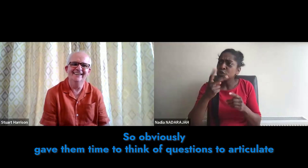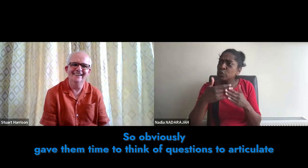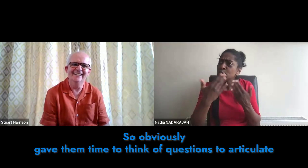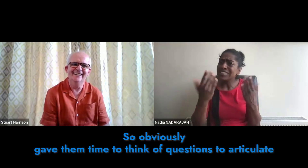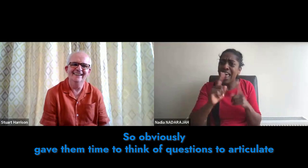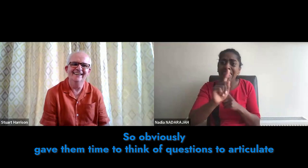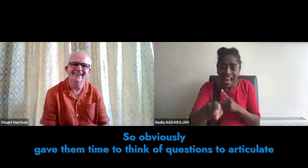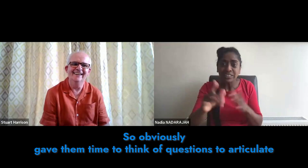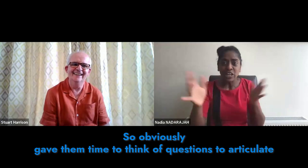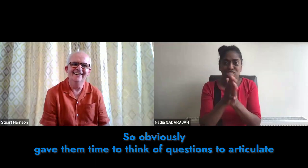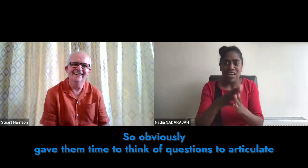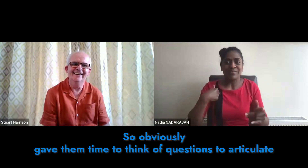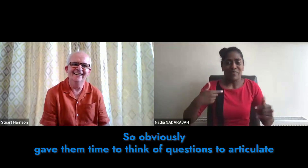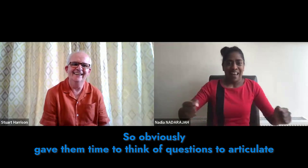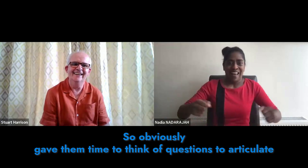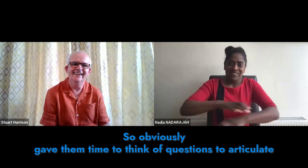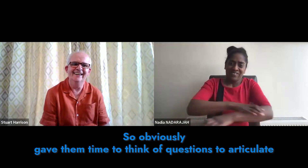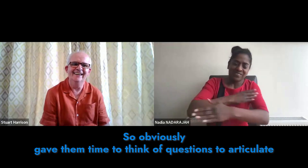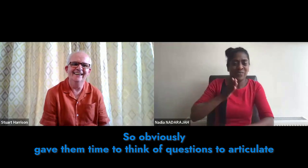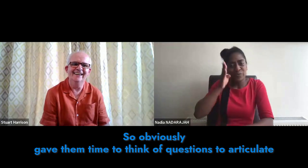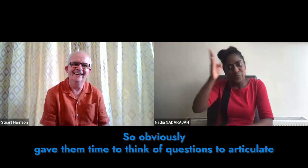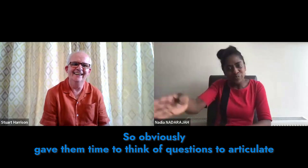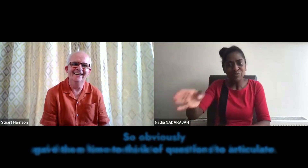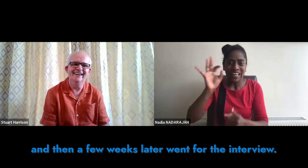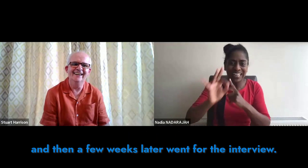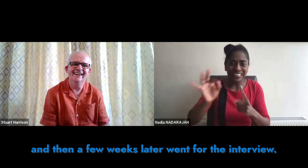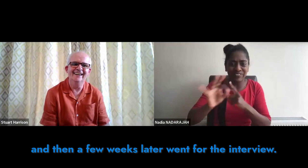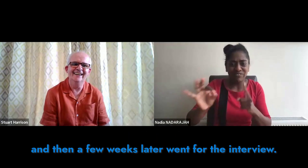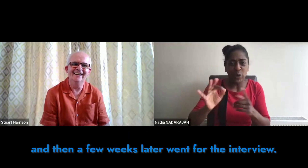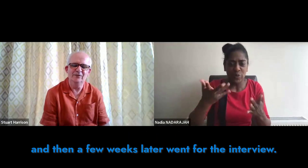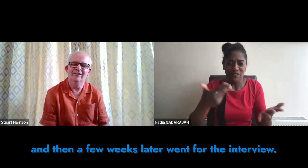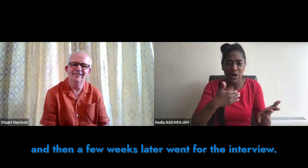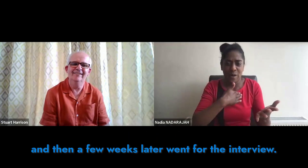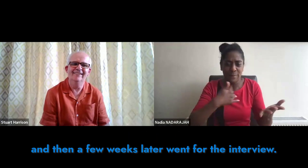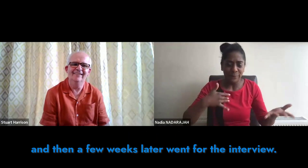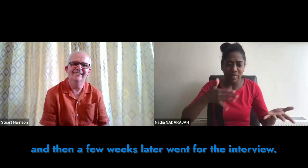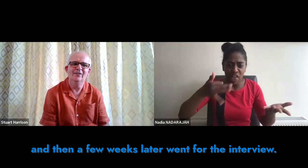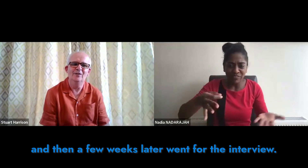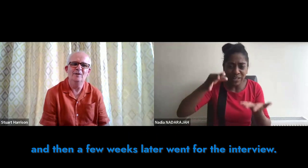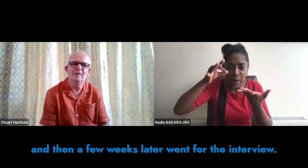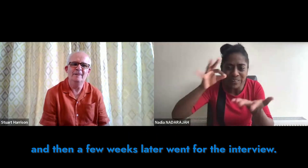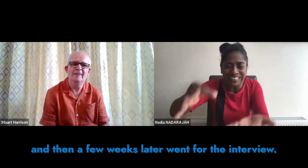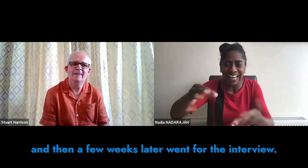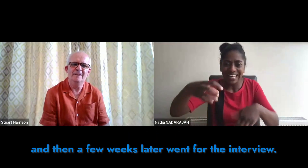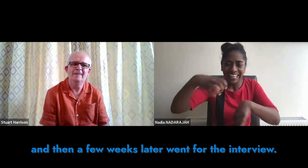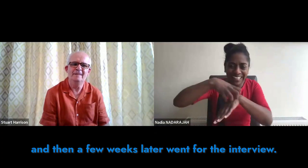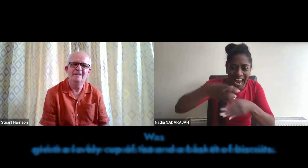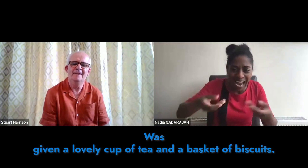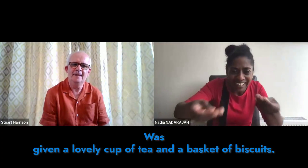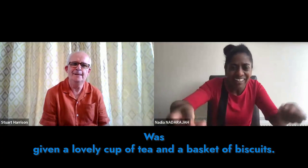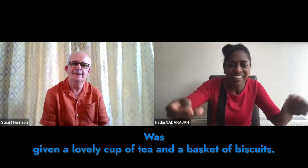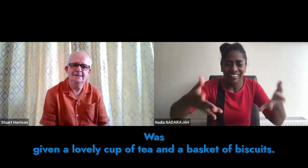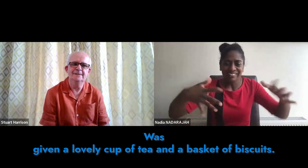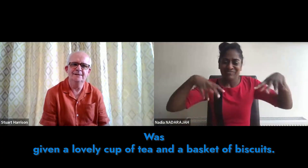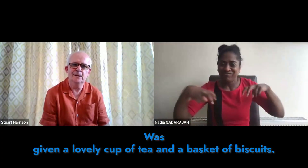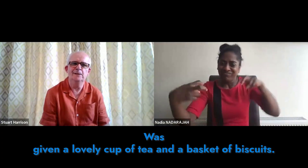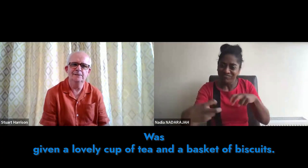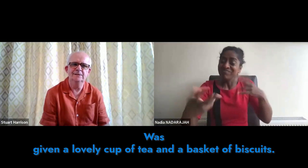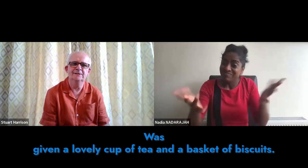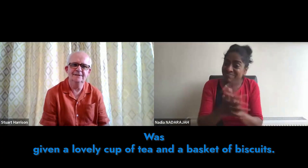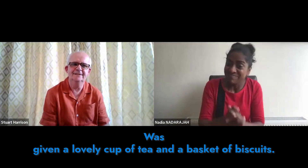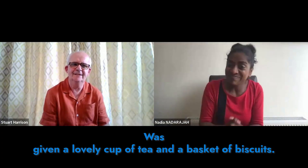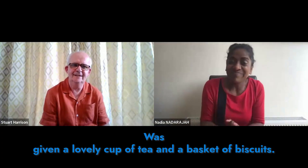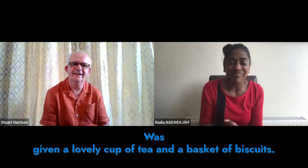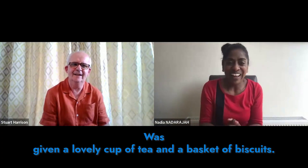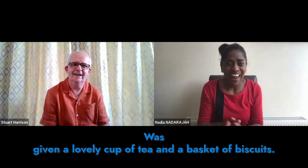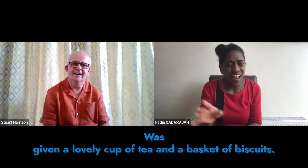obviously gave him time to think of questions to articulate. And then a few weeks later, went for the interview, was given a lovely cup